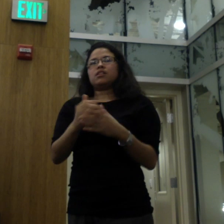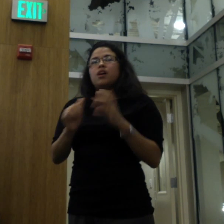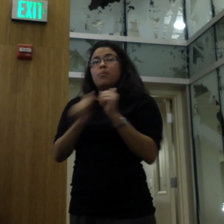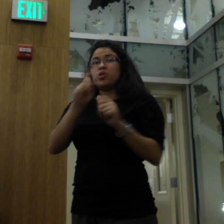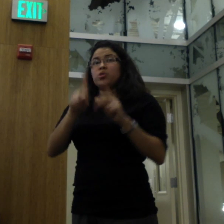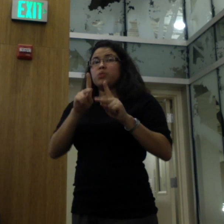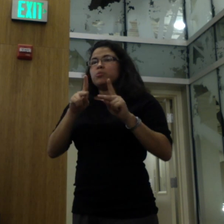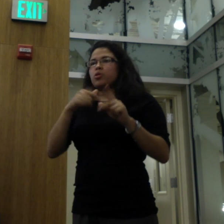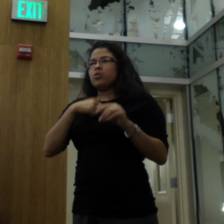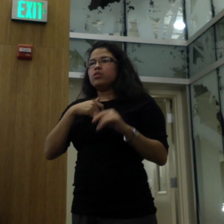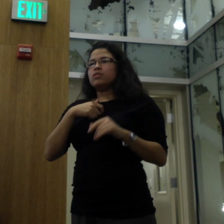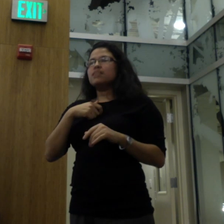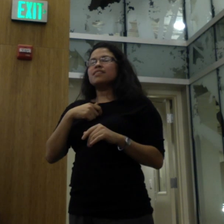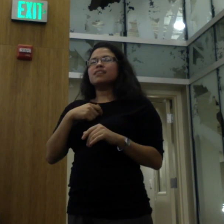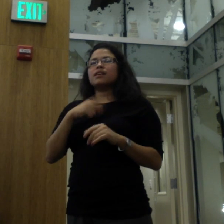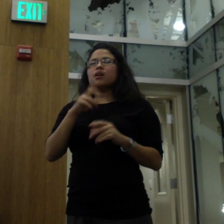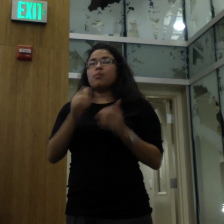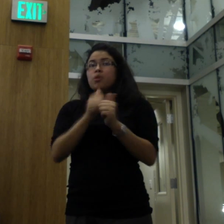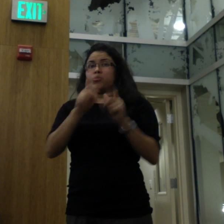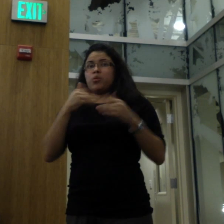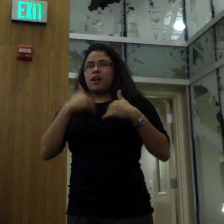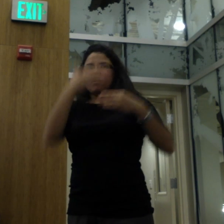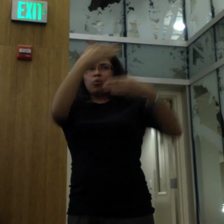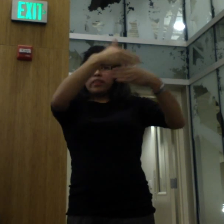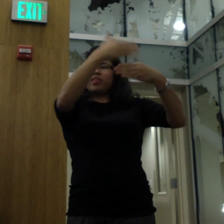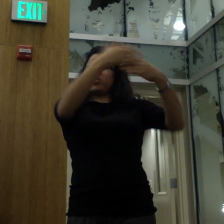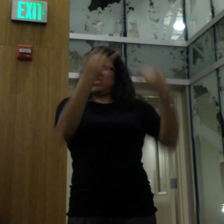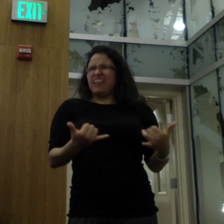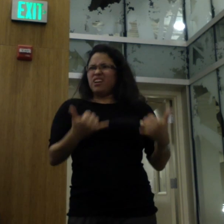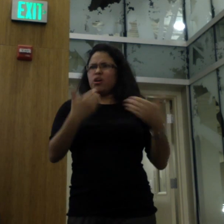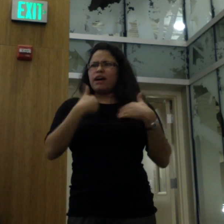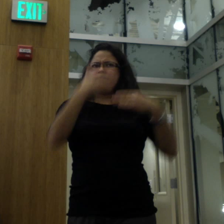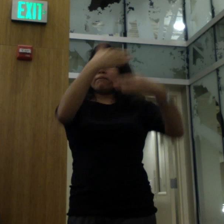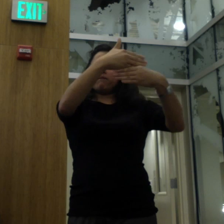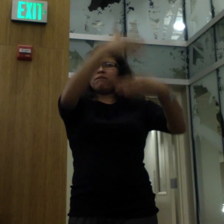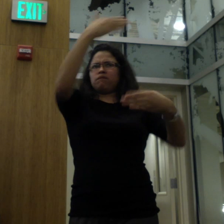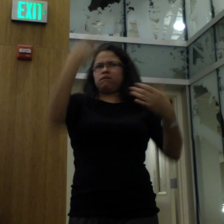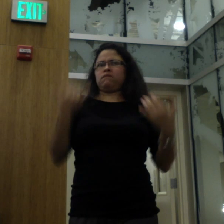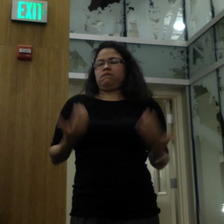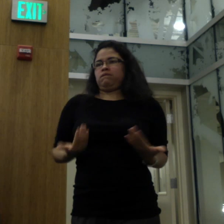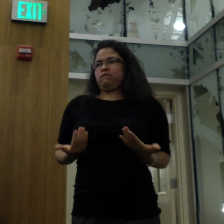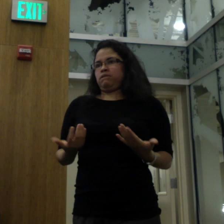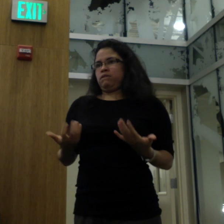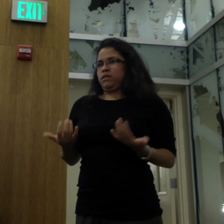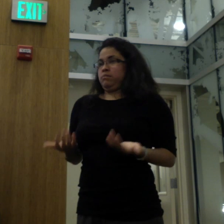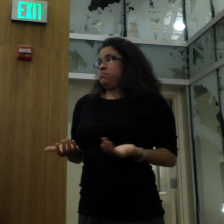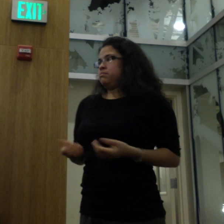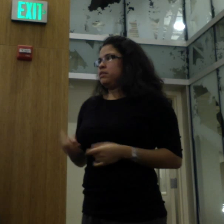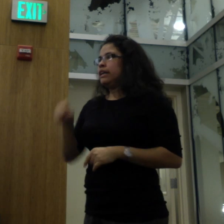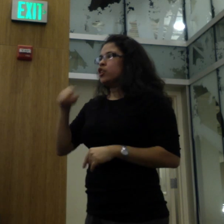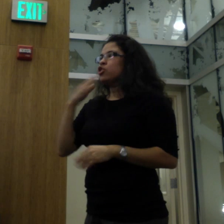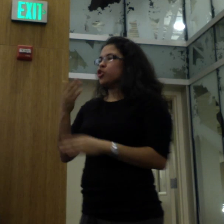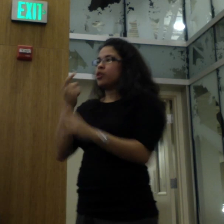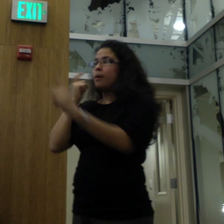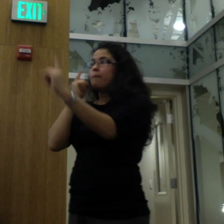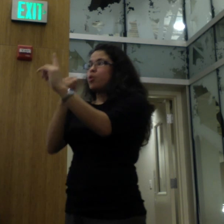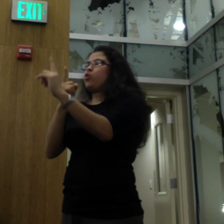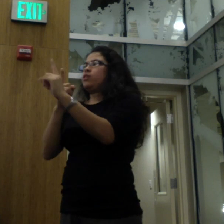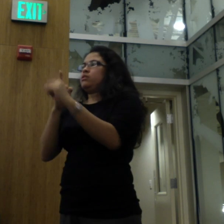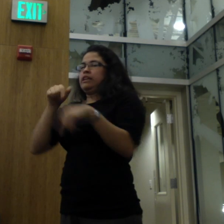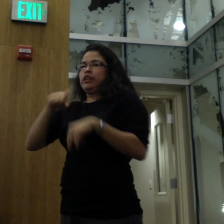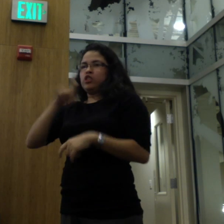anyway. Exactly. And that also comes up with a good point, is in this environment, in this Texas